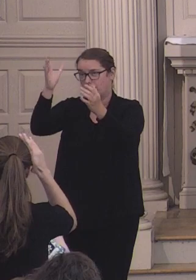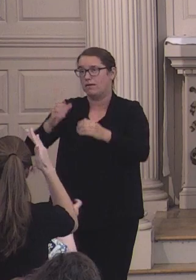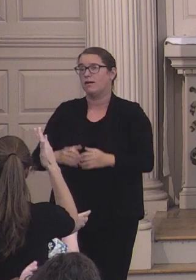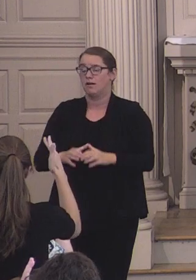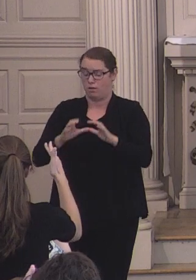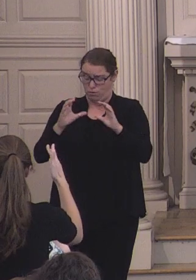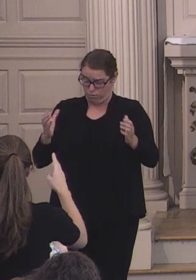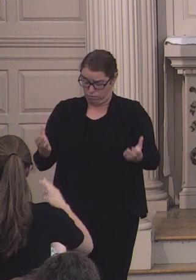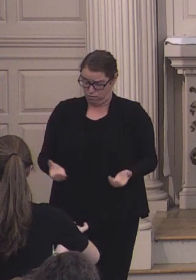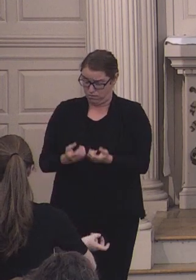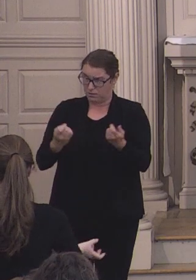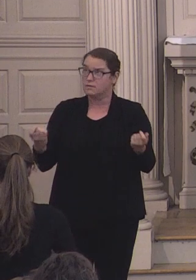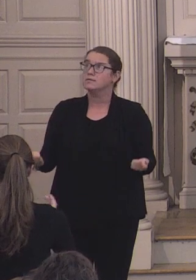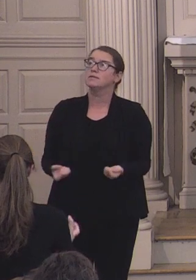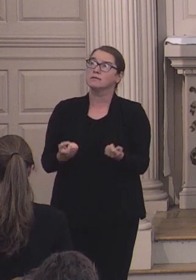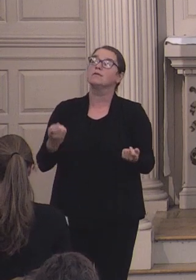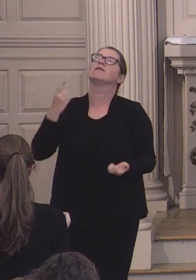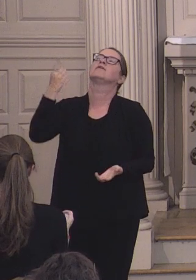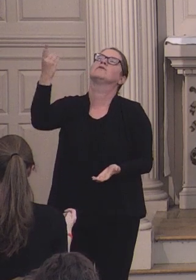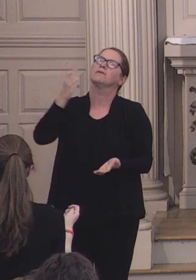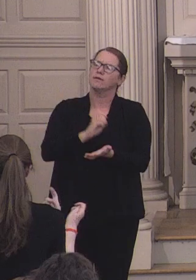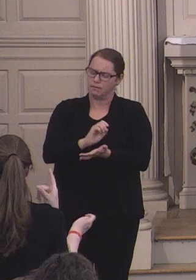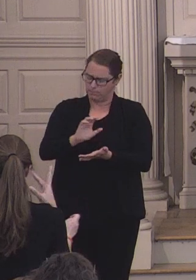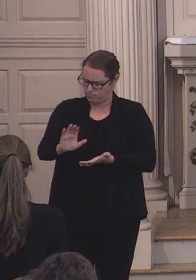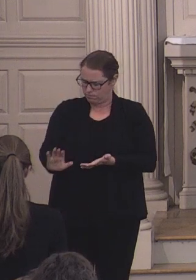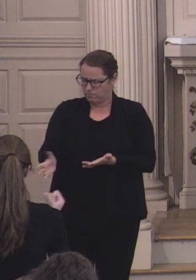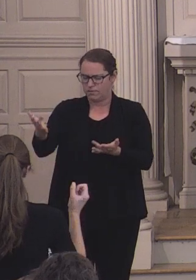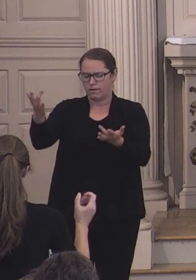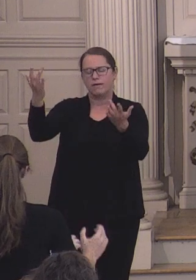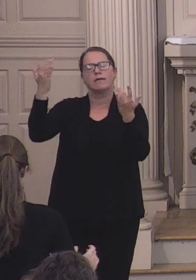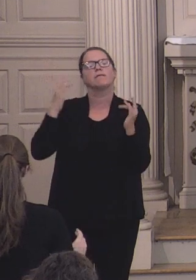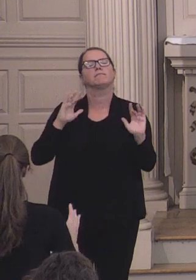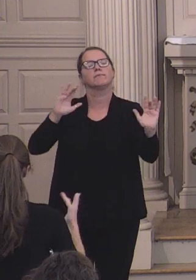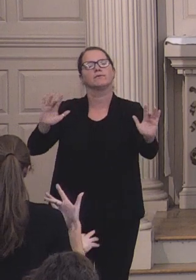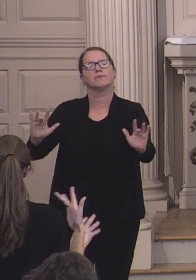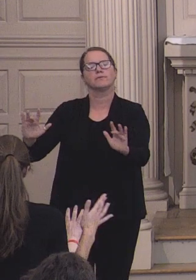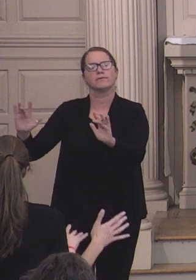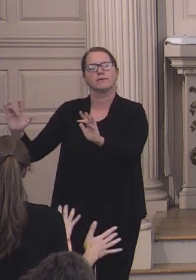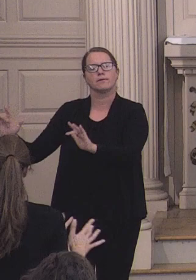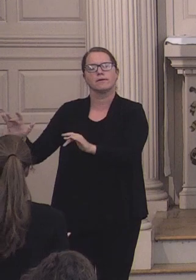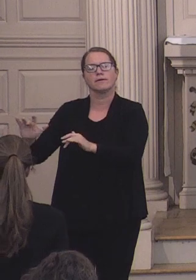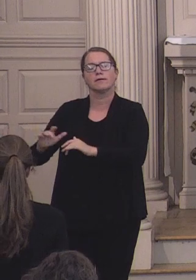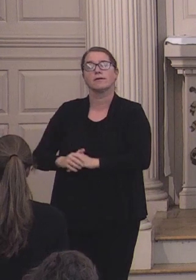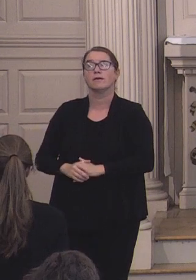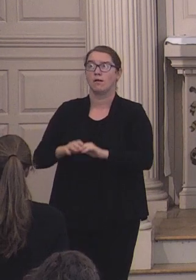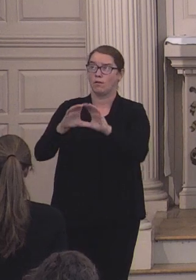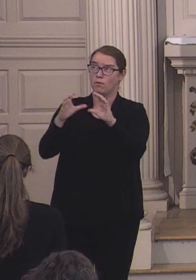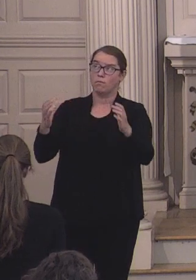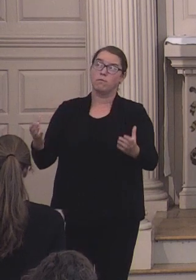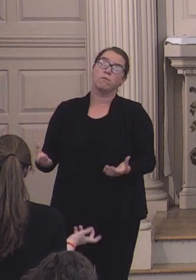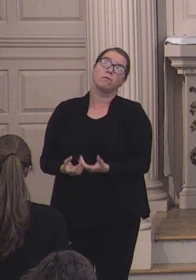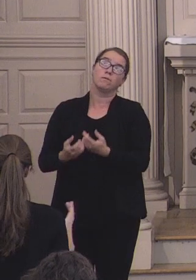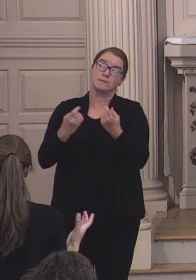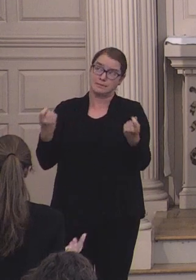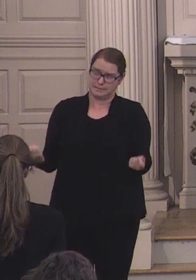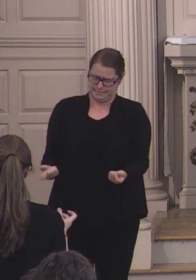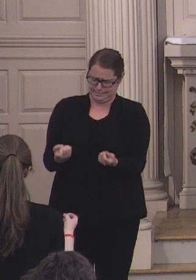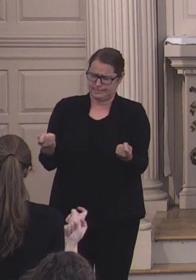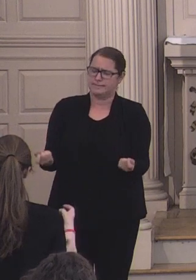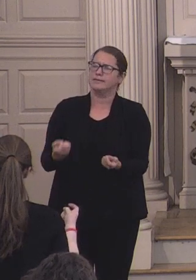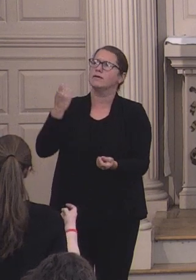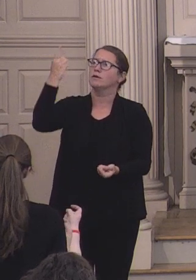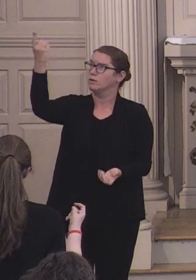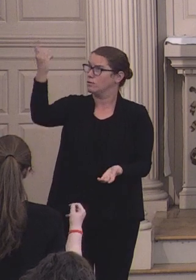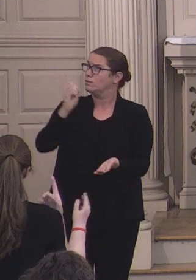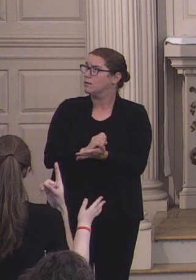the sins of the world. Have mercy on us. You take away the sins